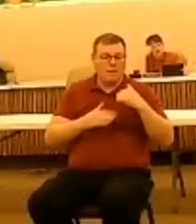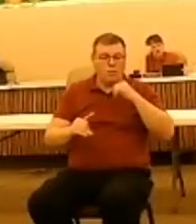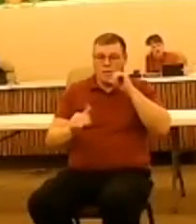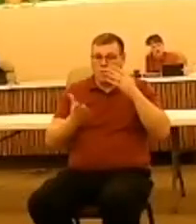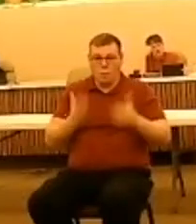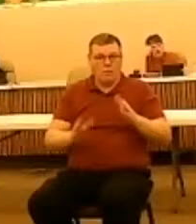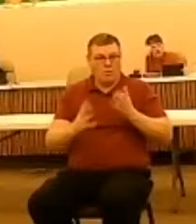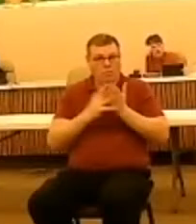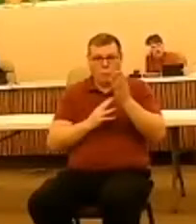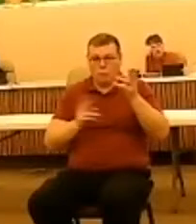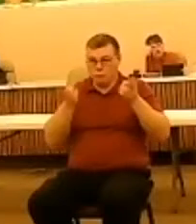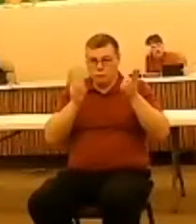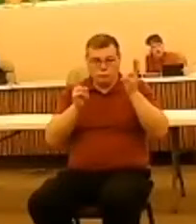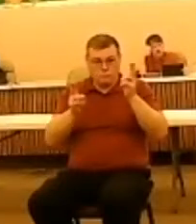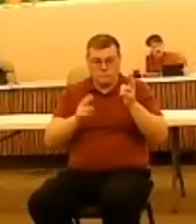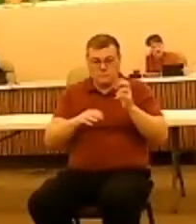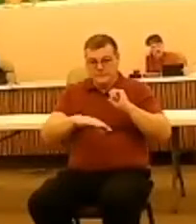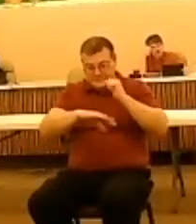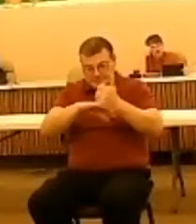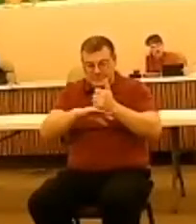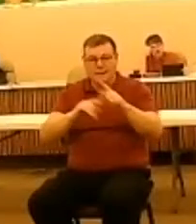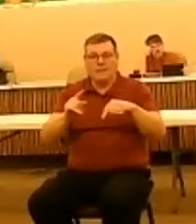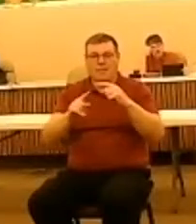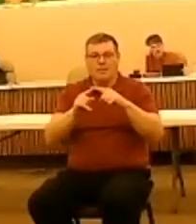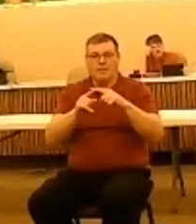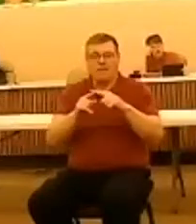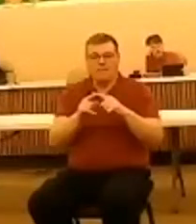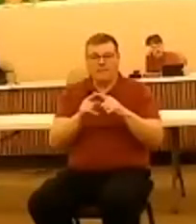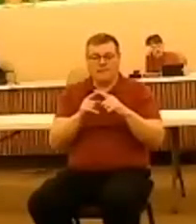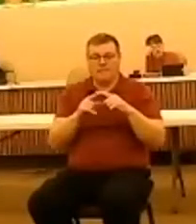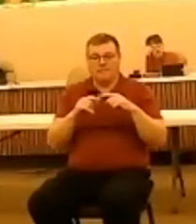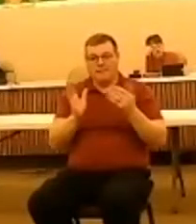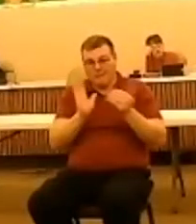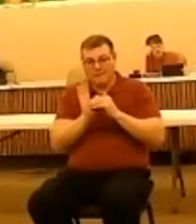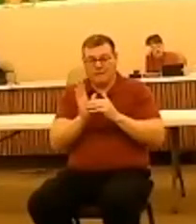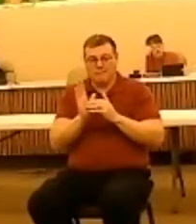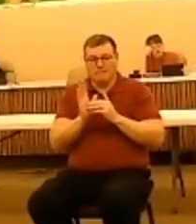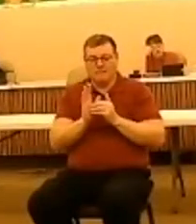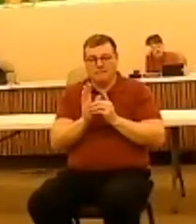them, get them in place and have them be,